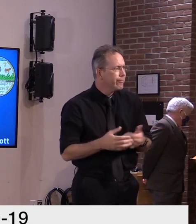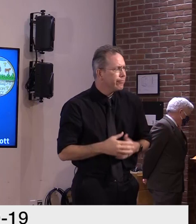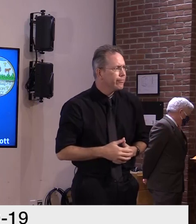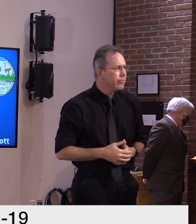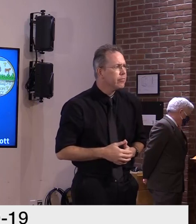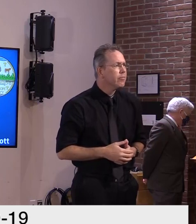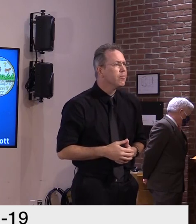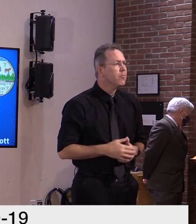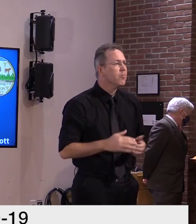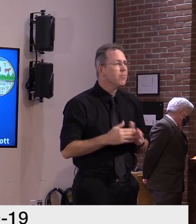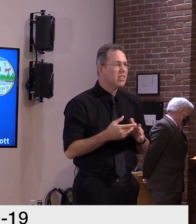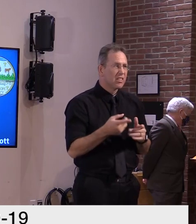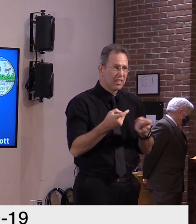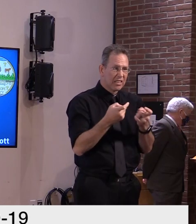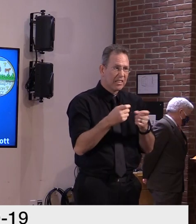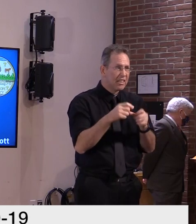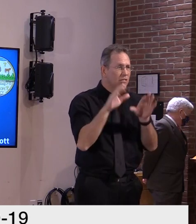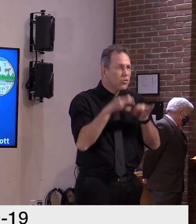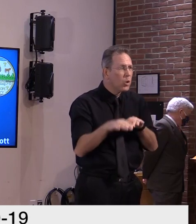revoked if you violate the